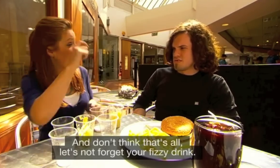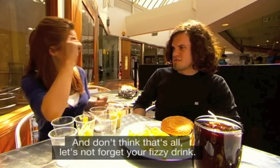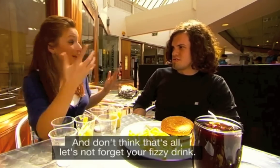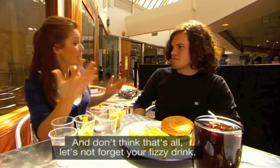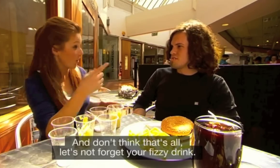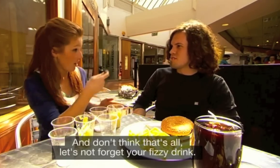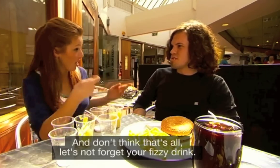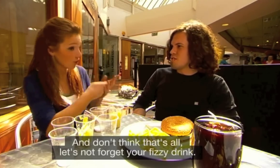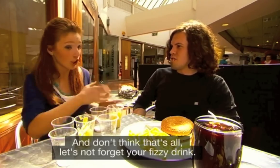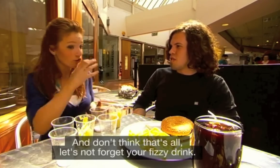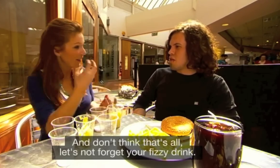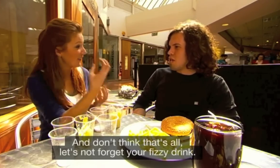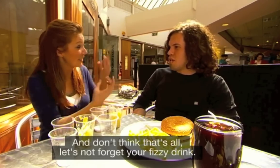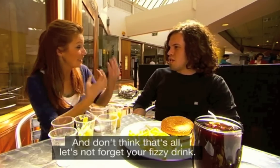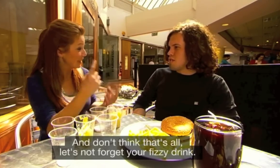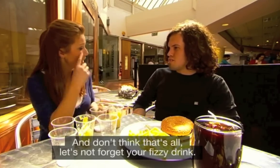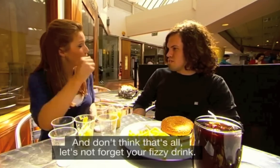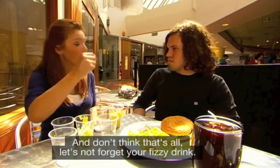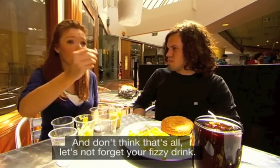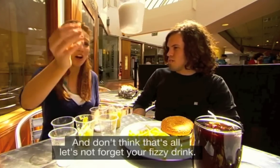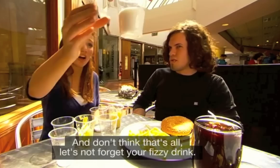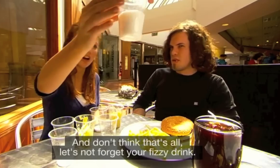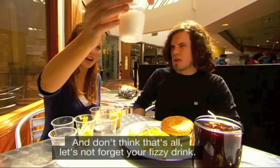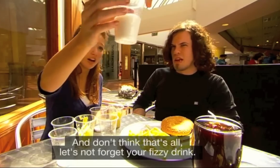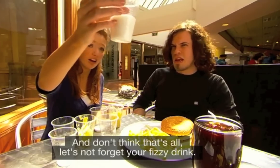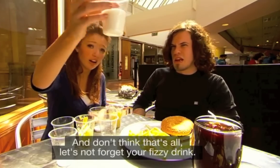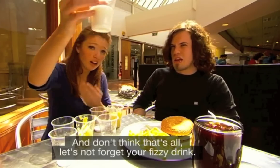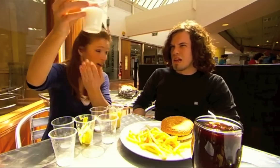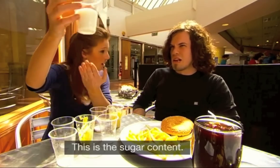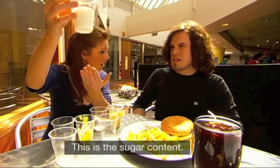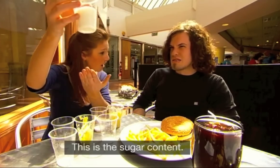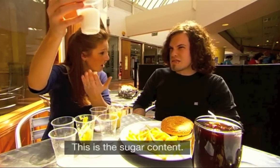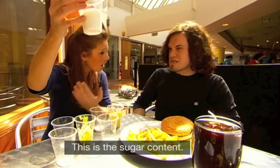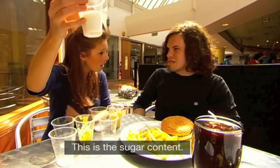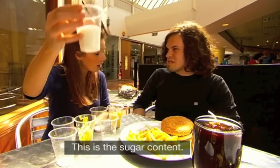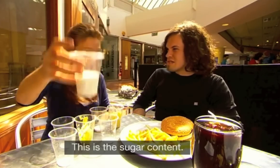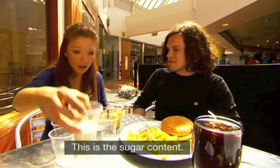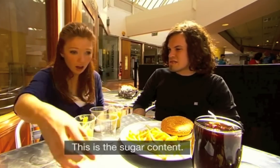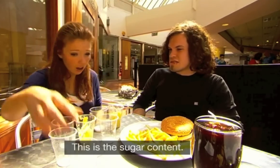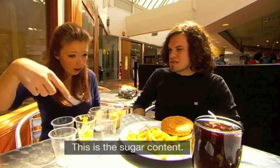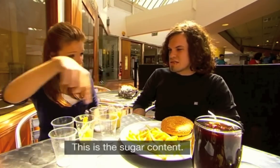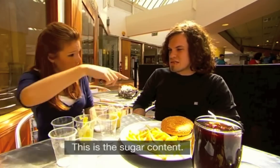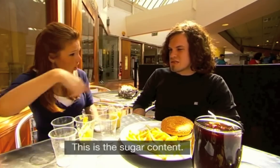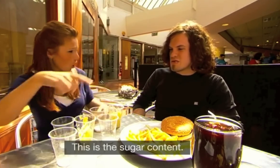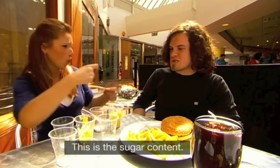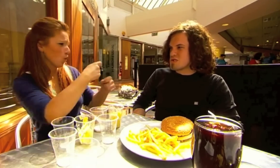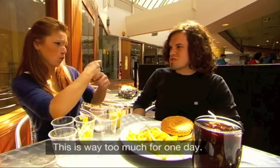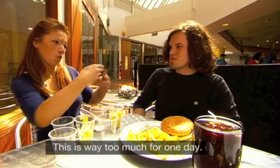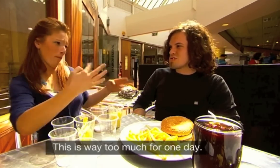And don't think that's all. Let's not forget your fizzy drink. This is the sugar content. This is way